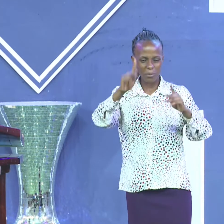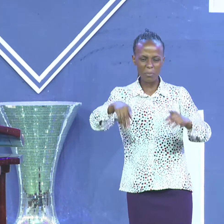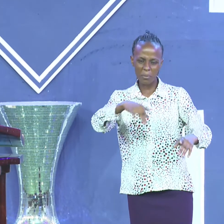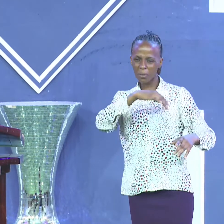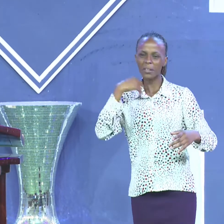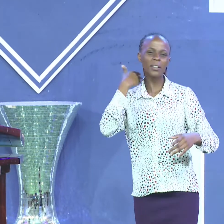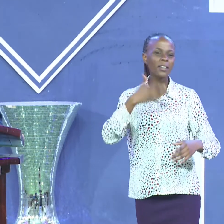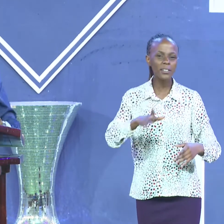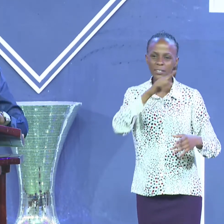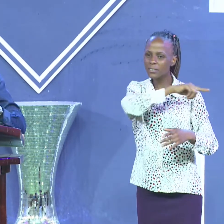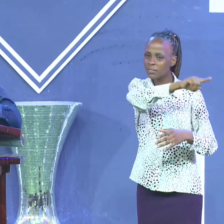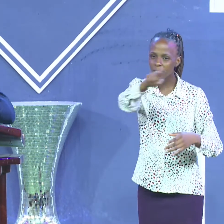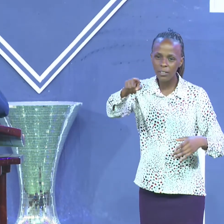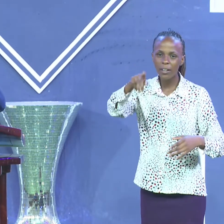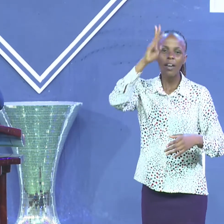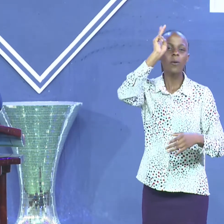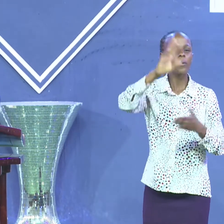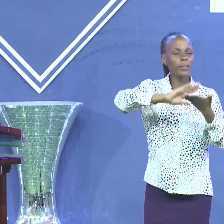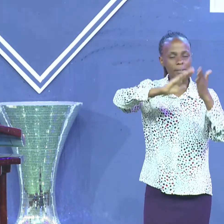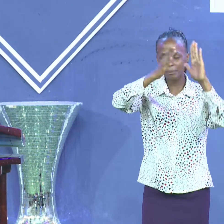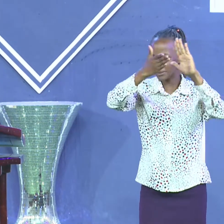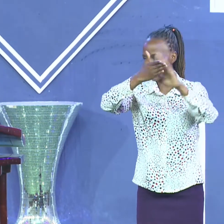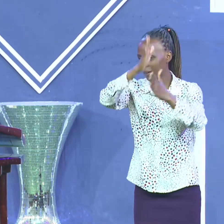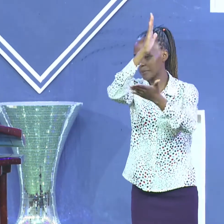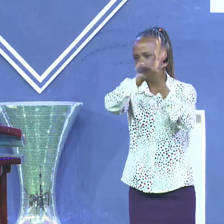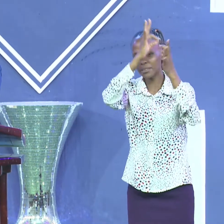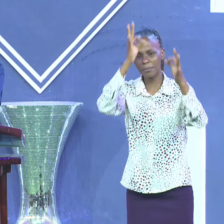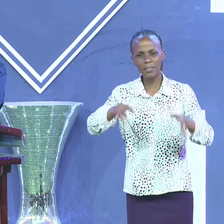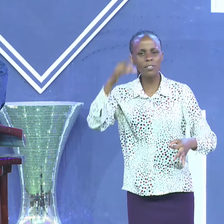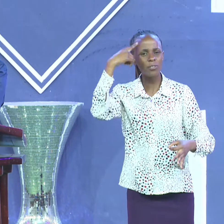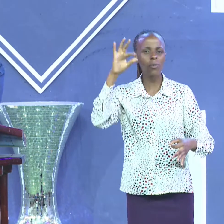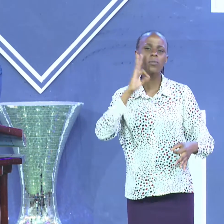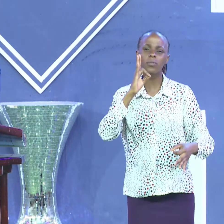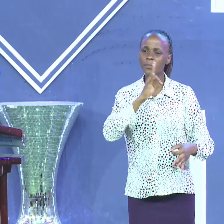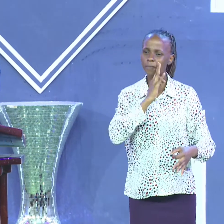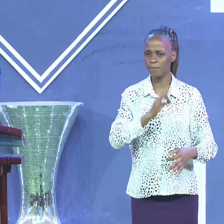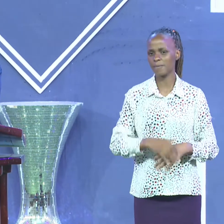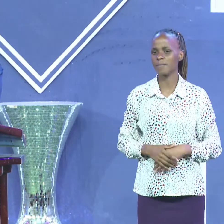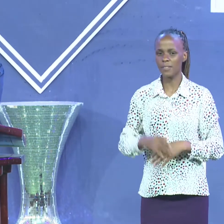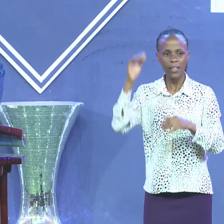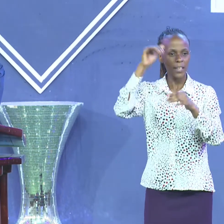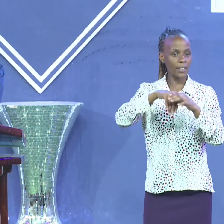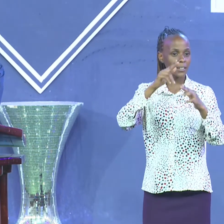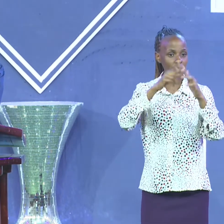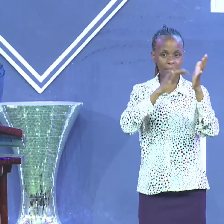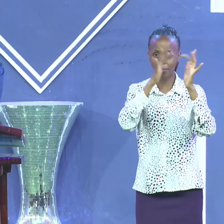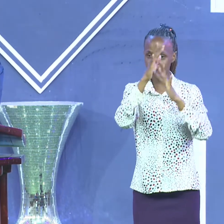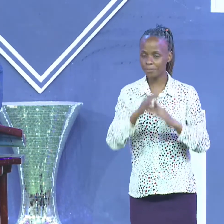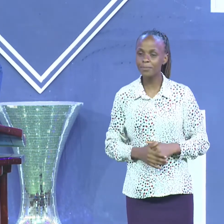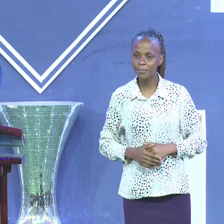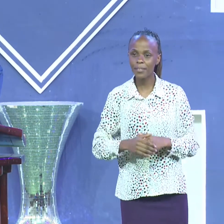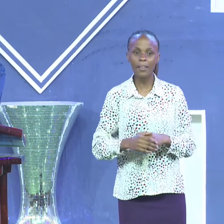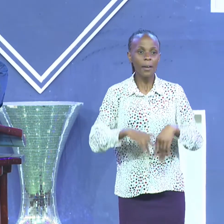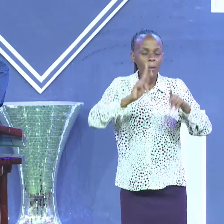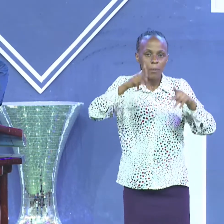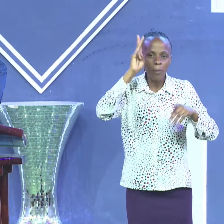garment of rejection that you had will become a garment of favor in Jesus'